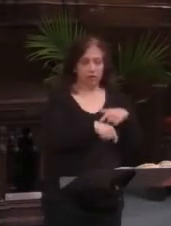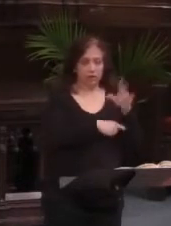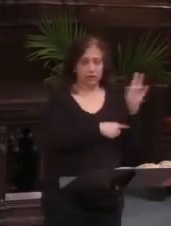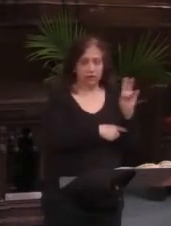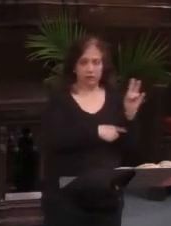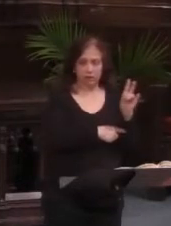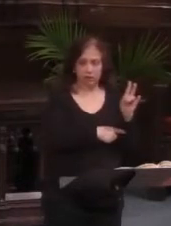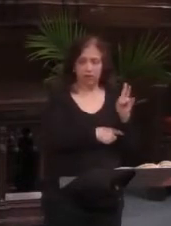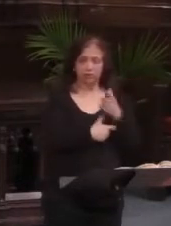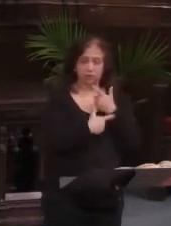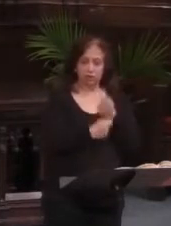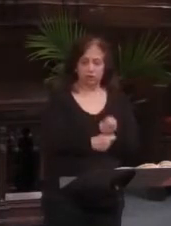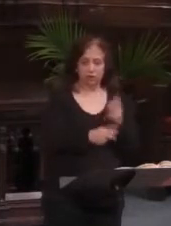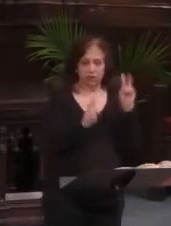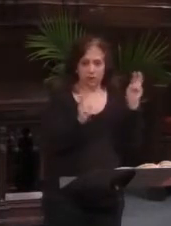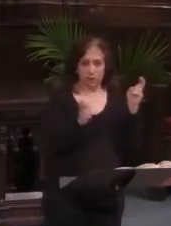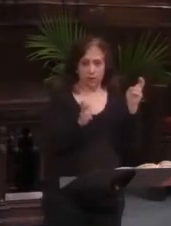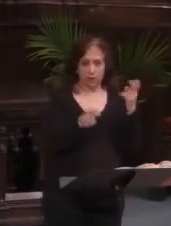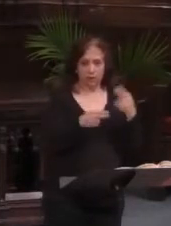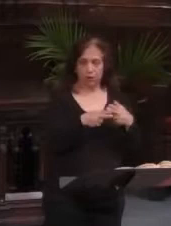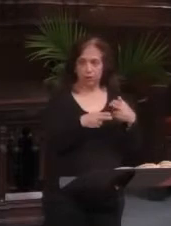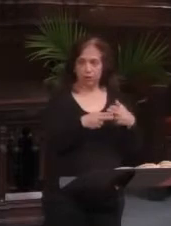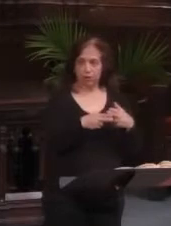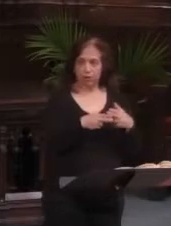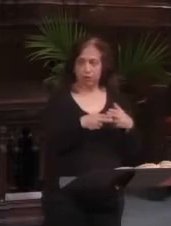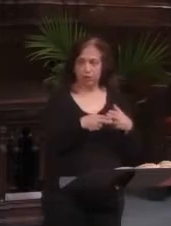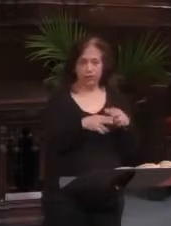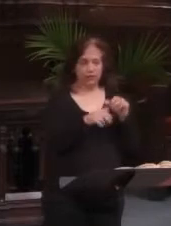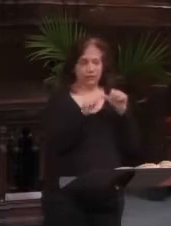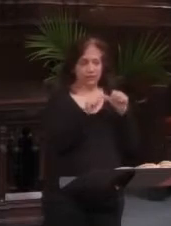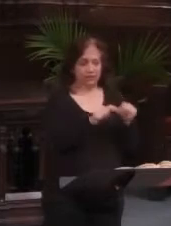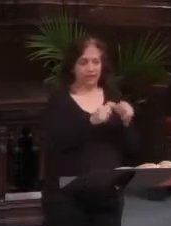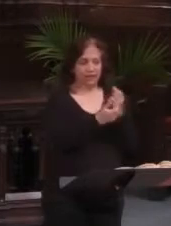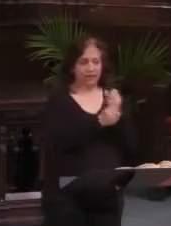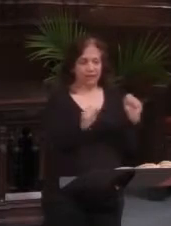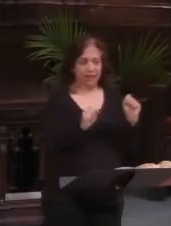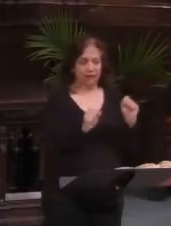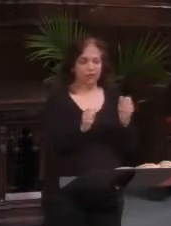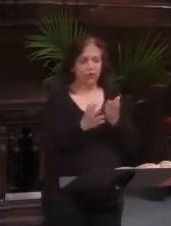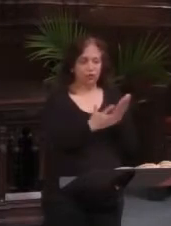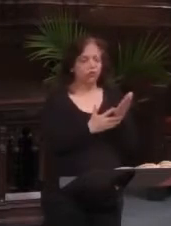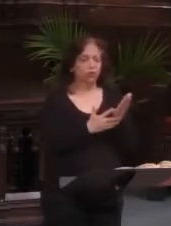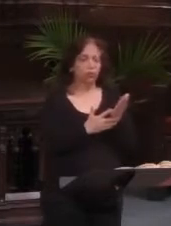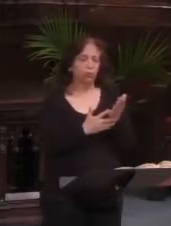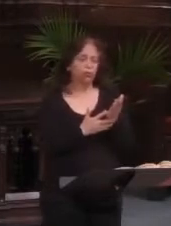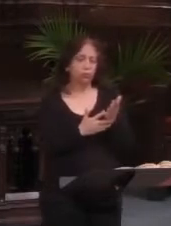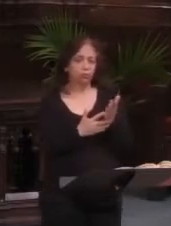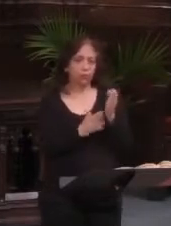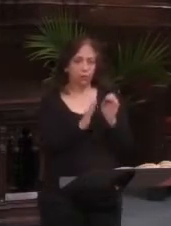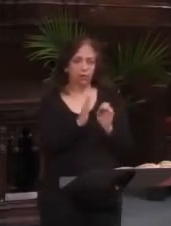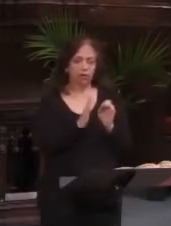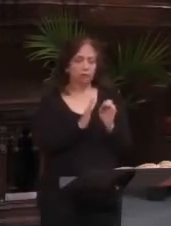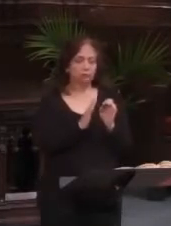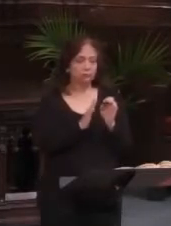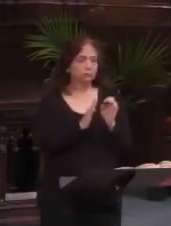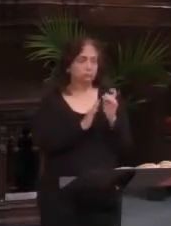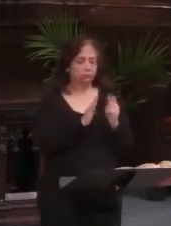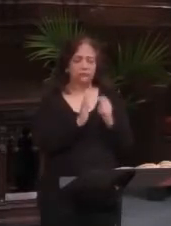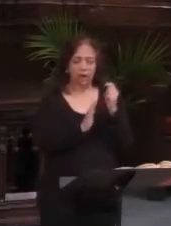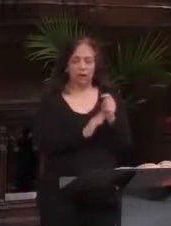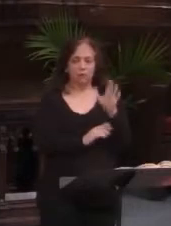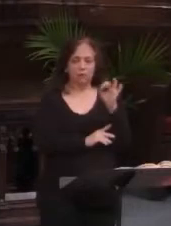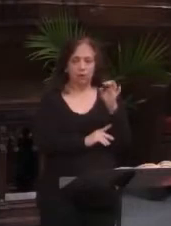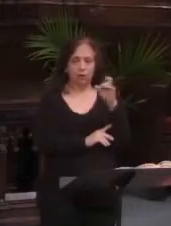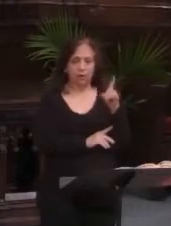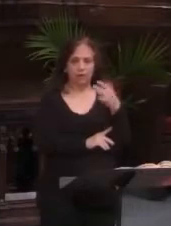we have a very interesting subject. It's called Staying Safe in the Era of COVID-19. It'll be hosted by our